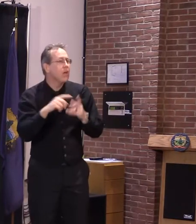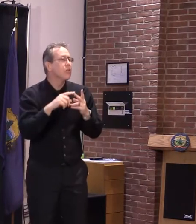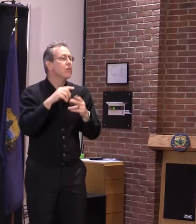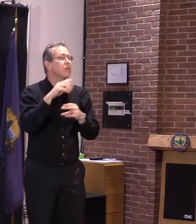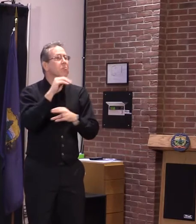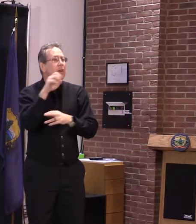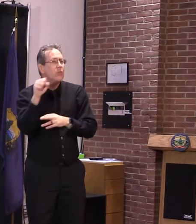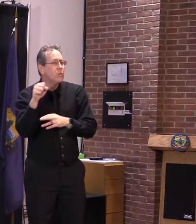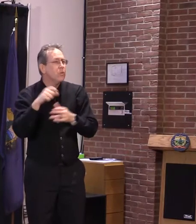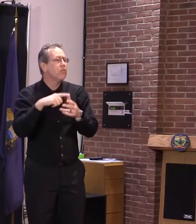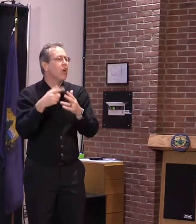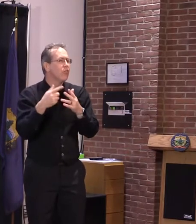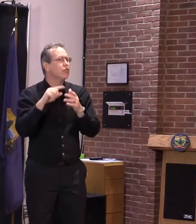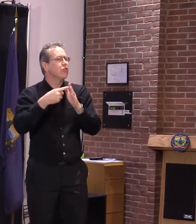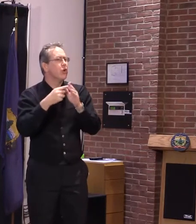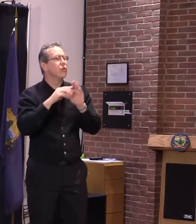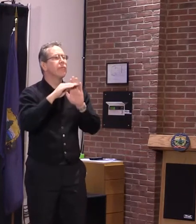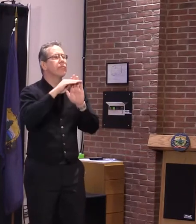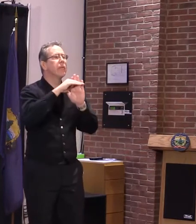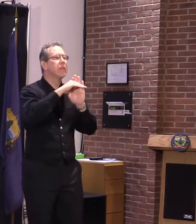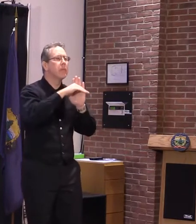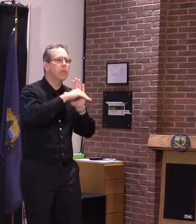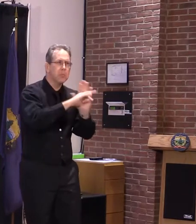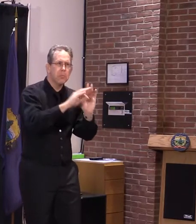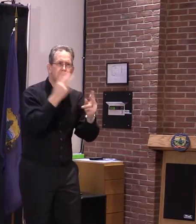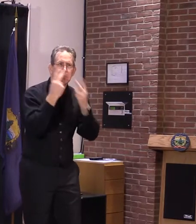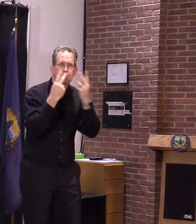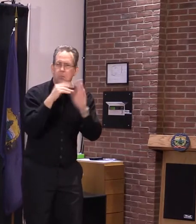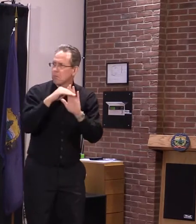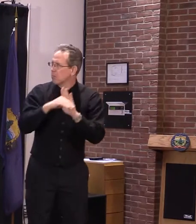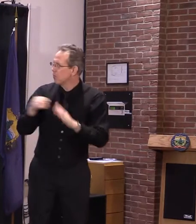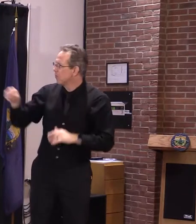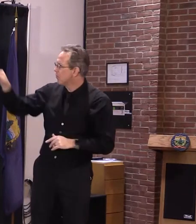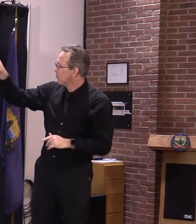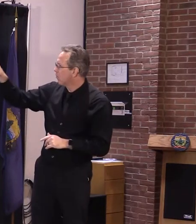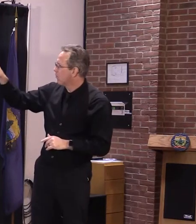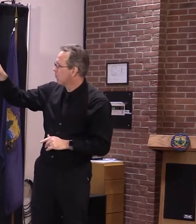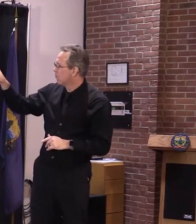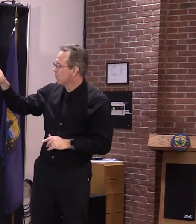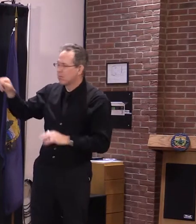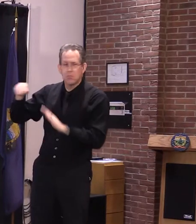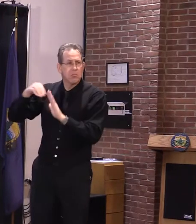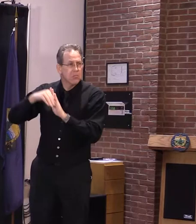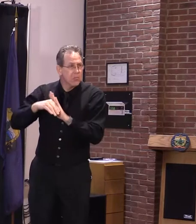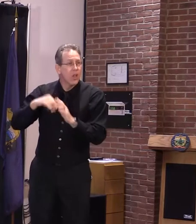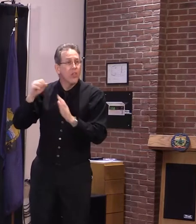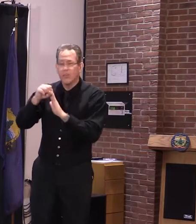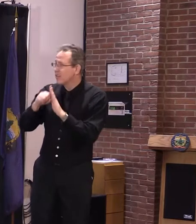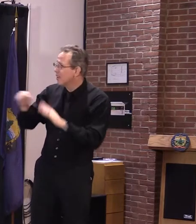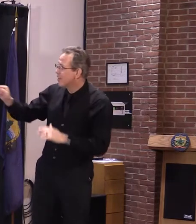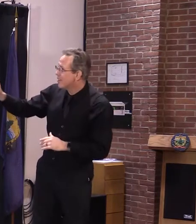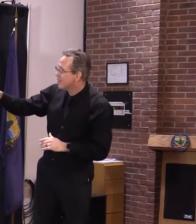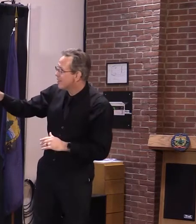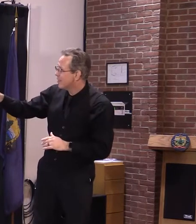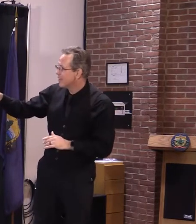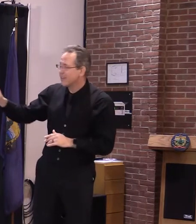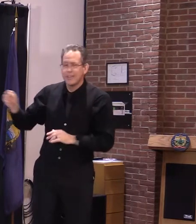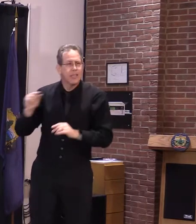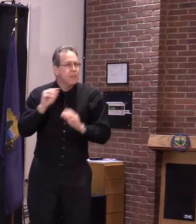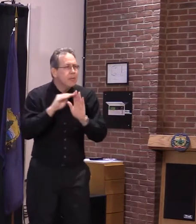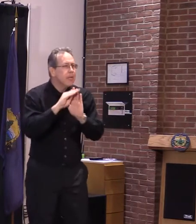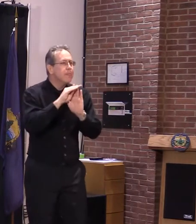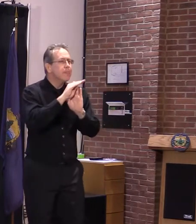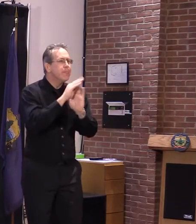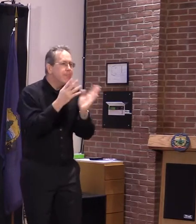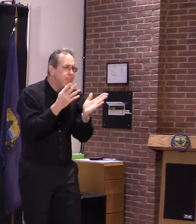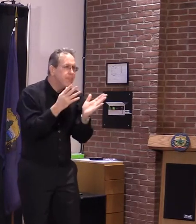Massachusetts, they're starting to see their hospitalization numbers already clearly tick down. Again, we think we're just about a week or so behind some of these jurisdictions. We